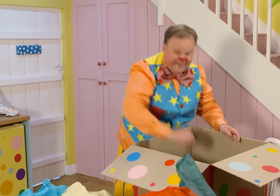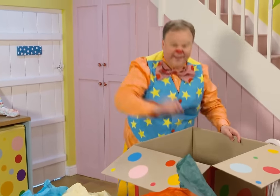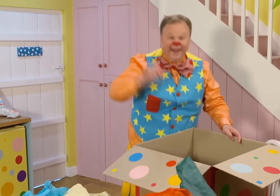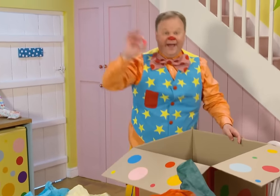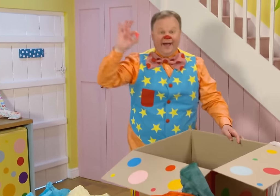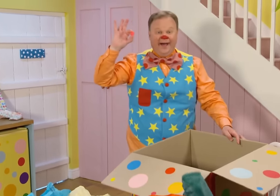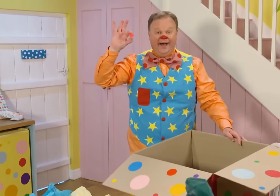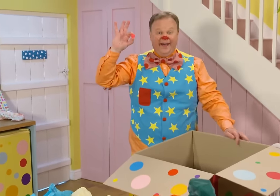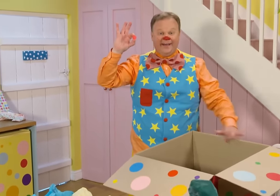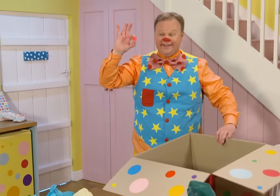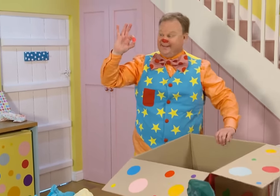Ta-da!